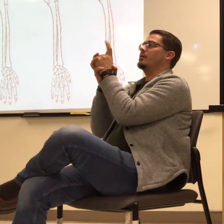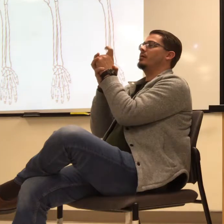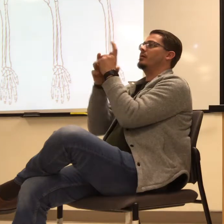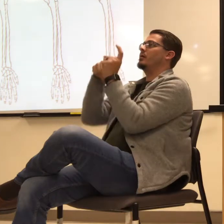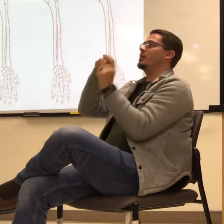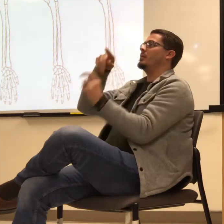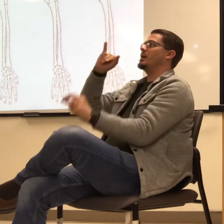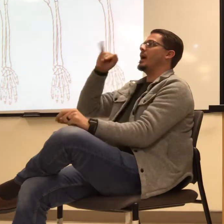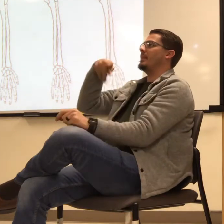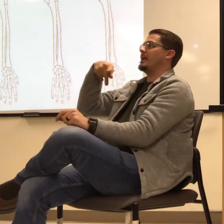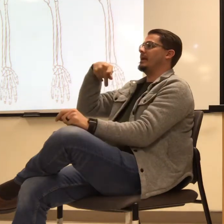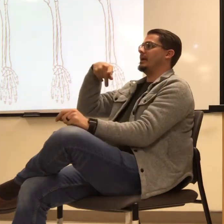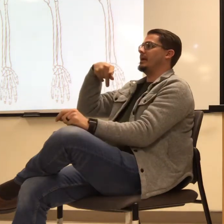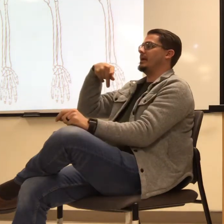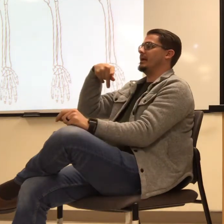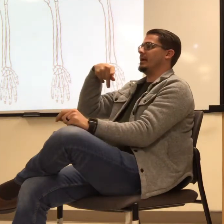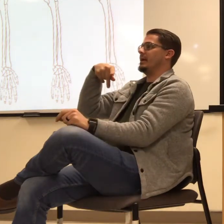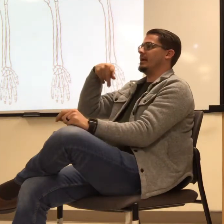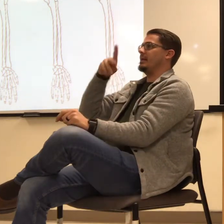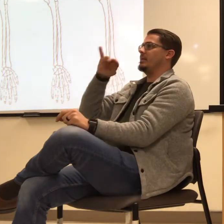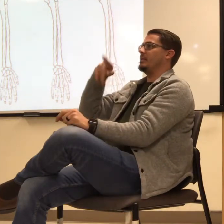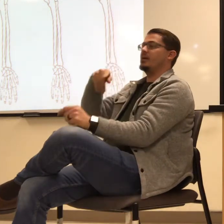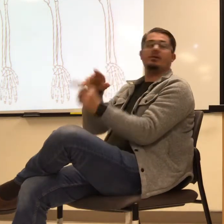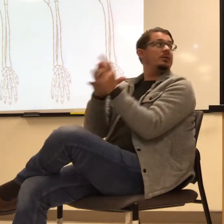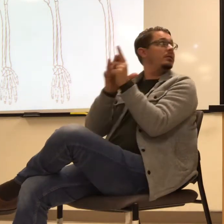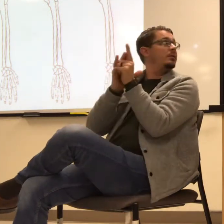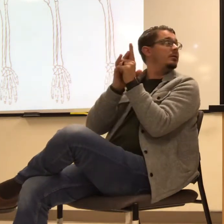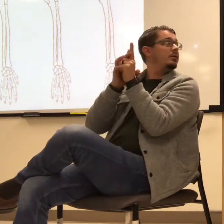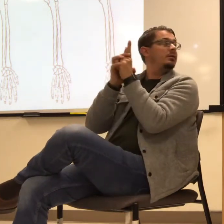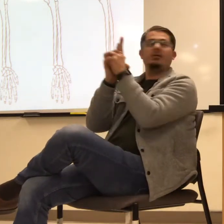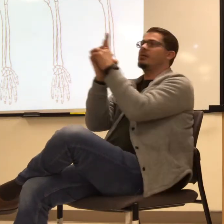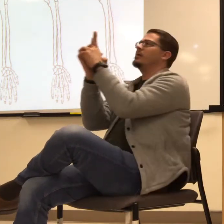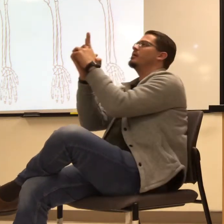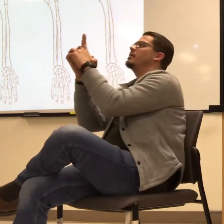on this digit number 2. Right now I'm flexing my DIP.